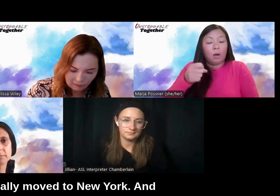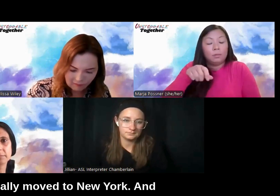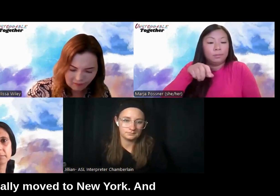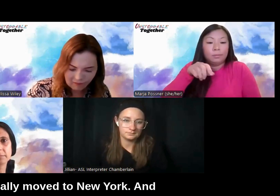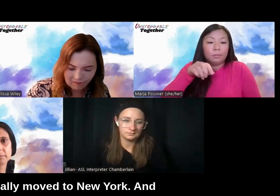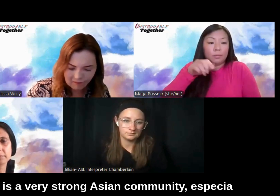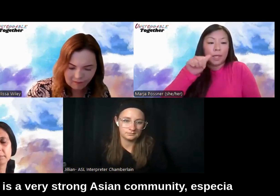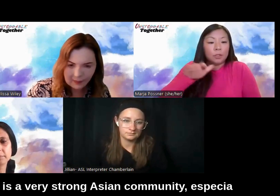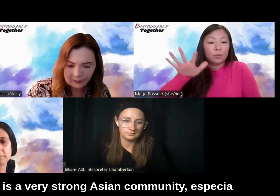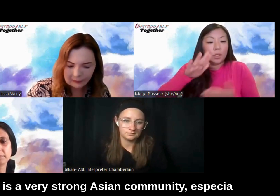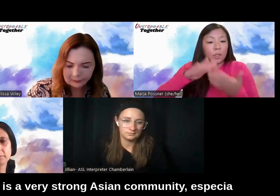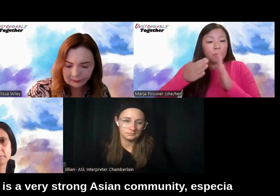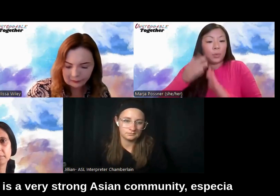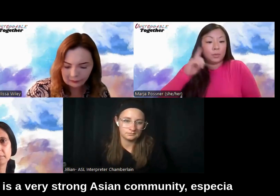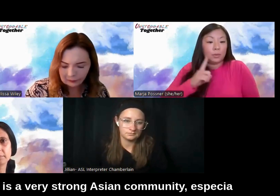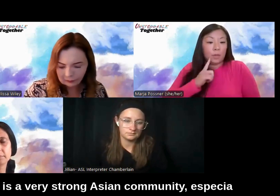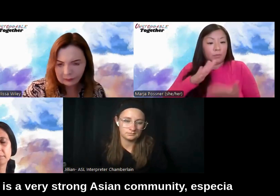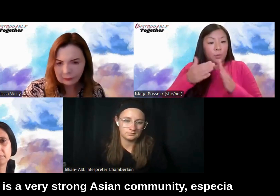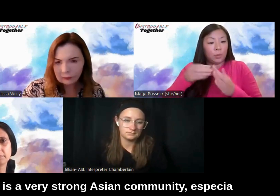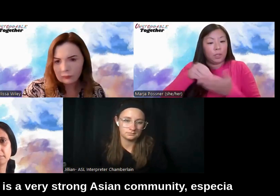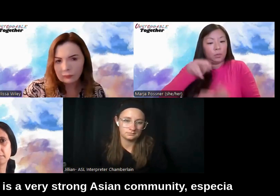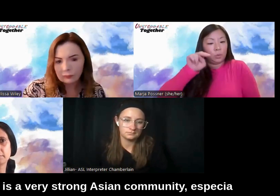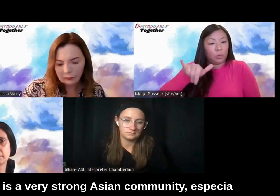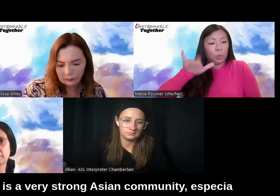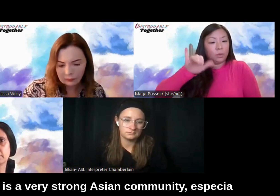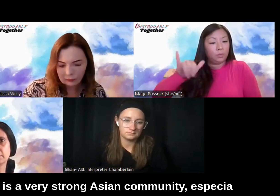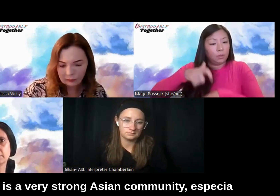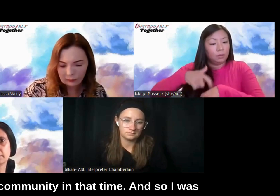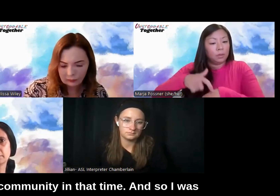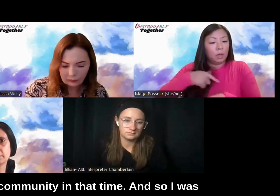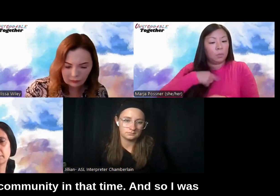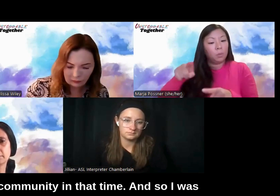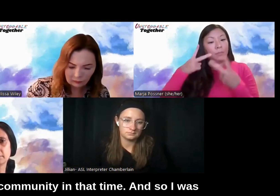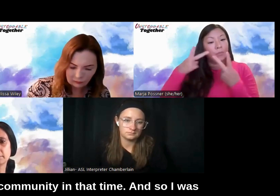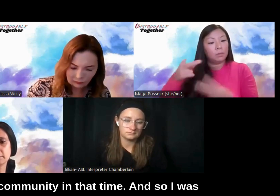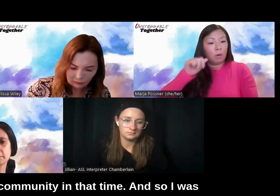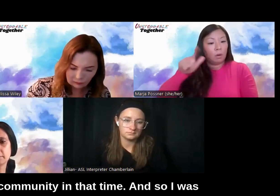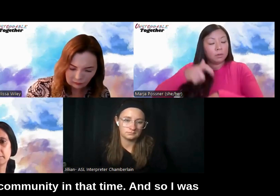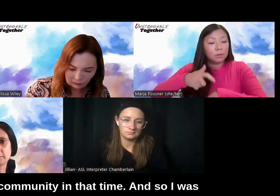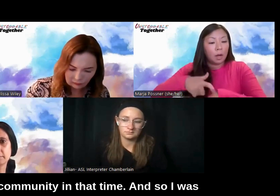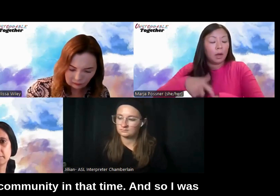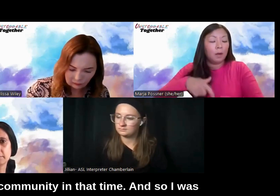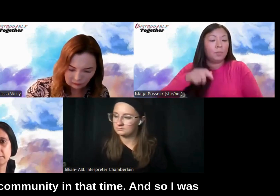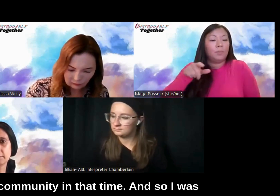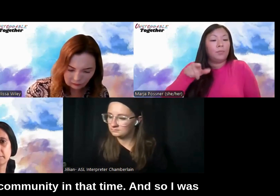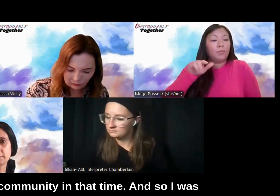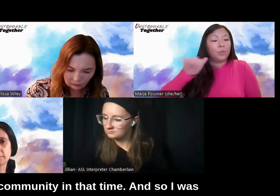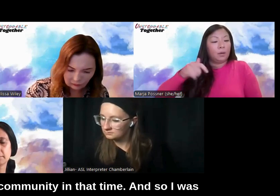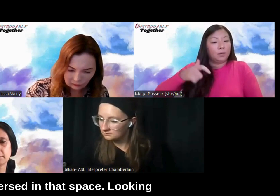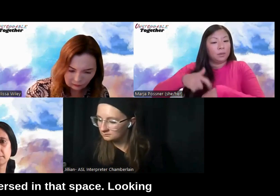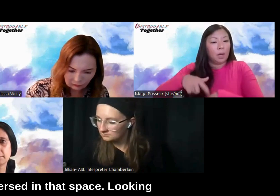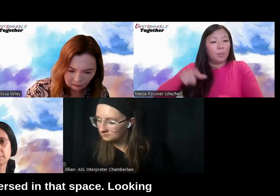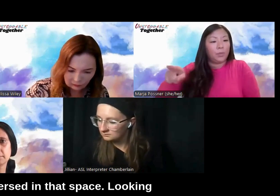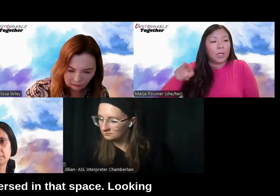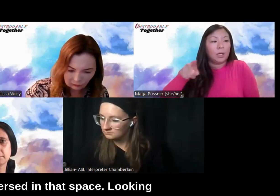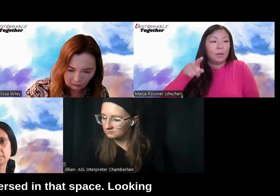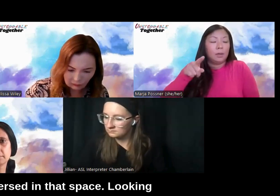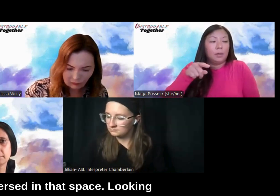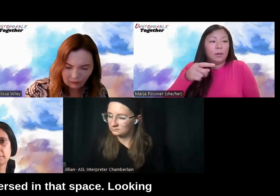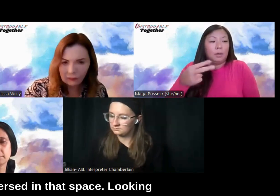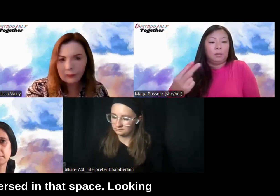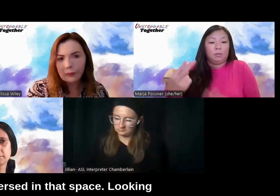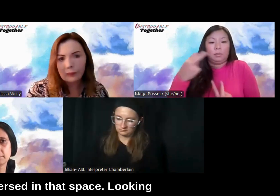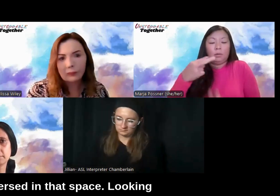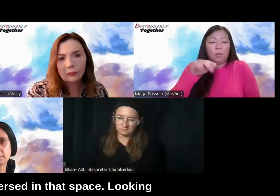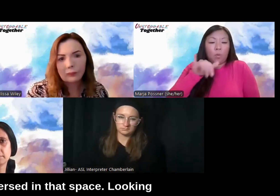York. And in New York, there is a very strong Asian community, especially a deaf Asian community in that time. And so I was immersed in that